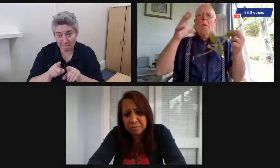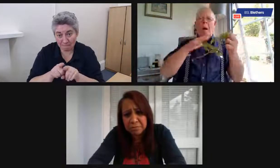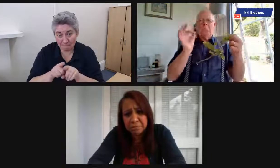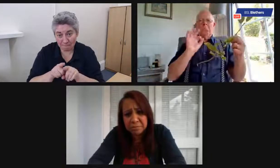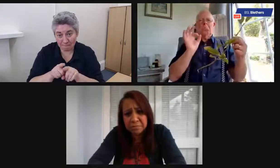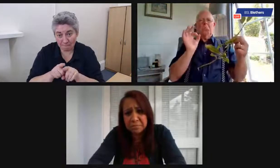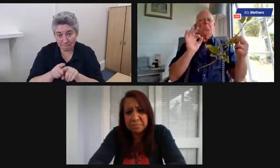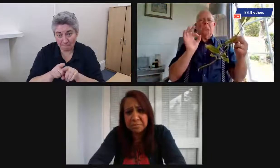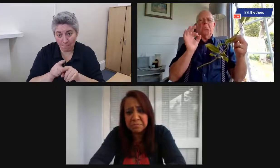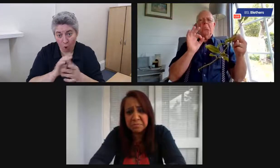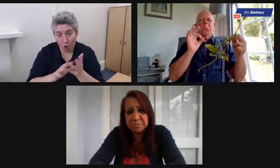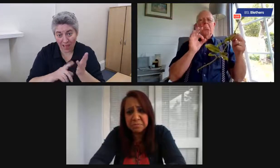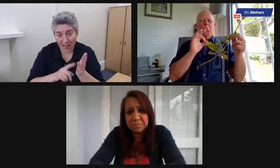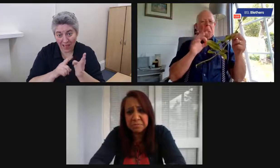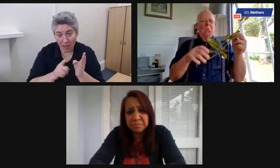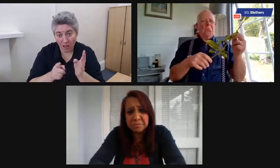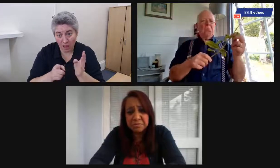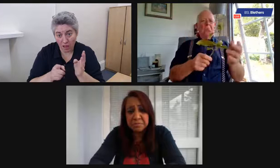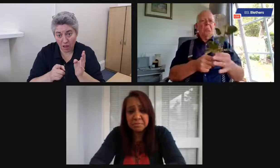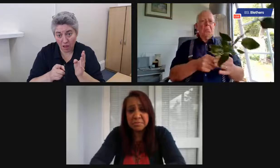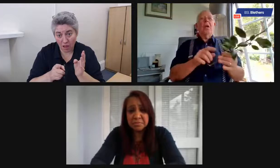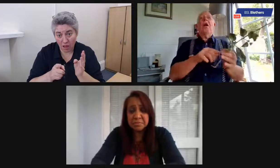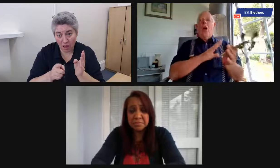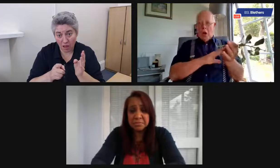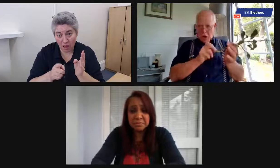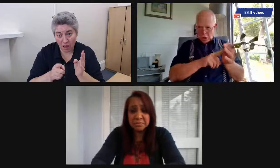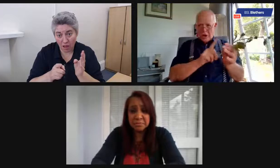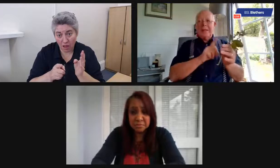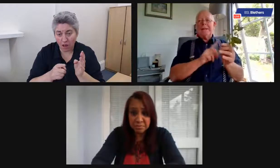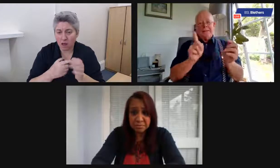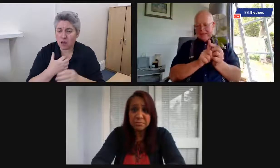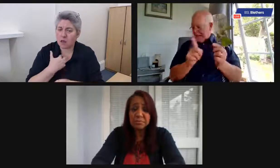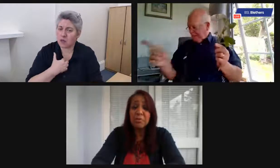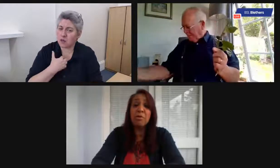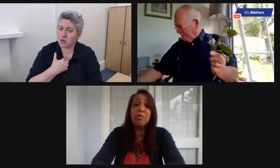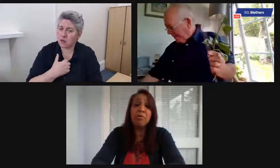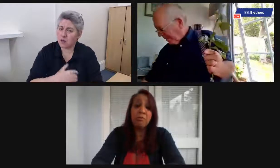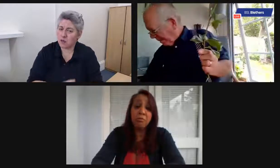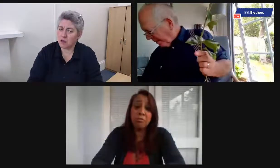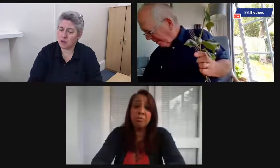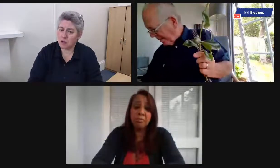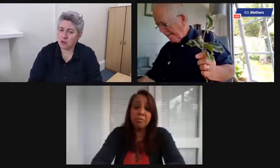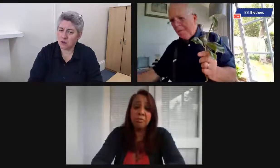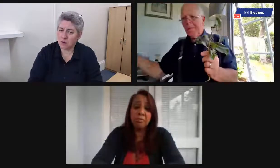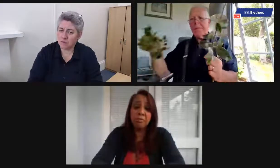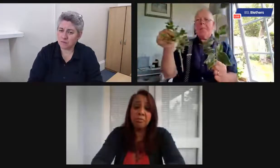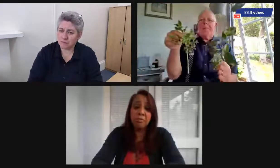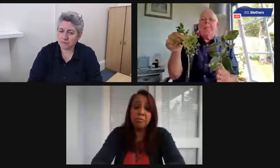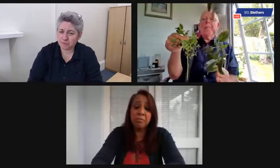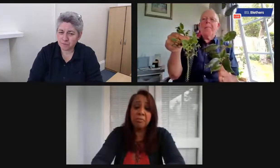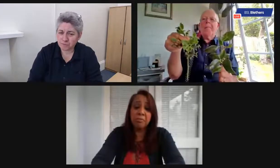What's that? So this is not prickly at all, right? You can And see it's from the holly? leaves, but this is also holly. Oh,